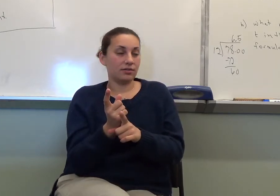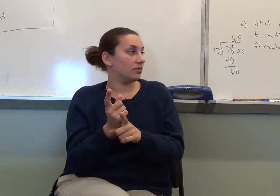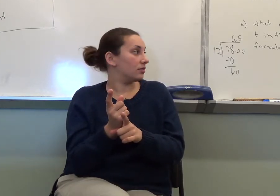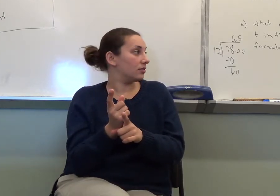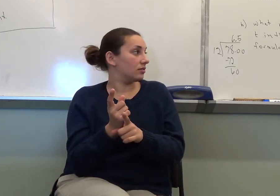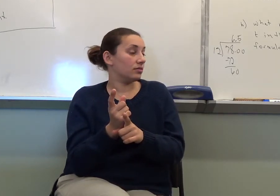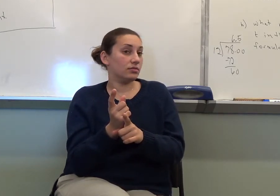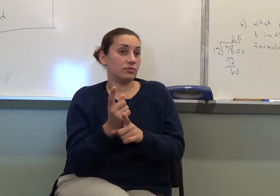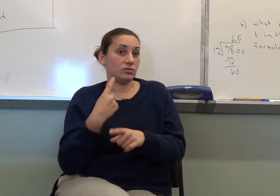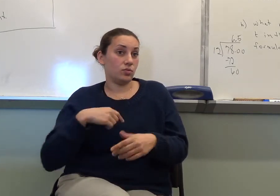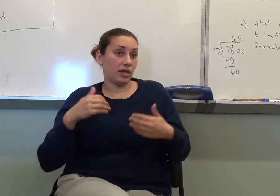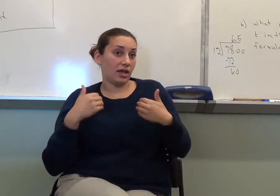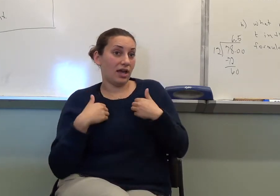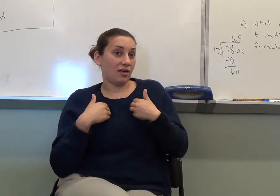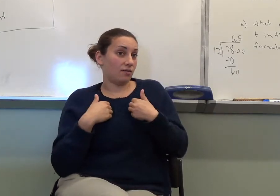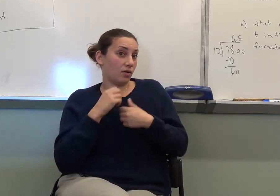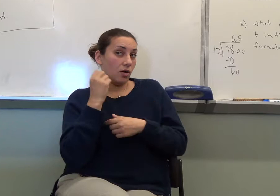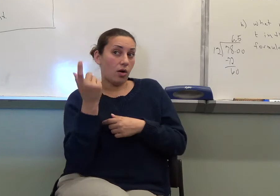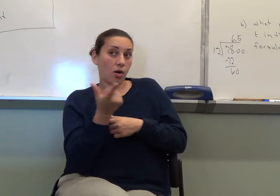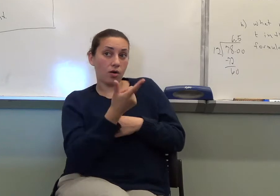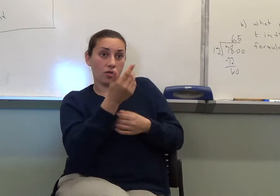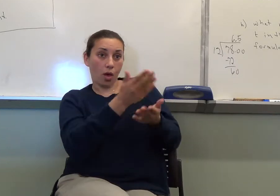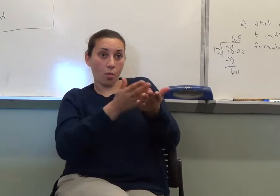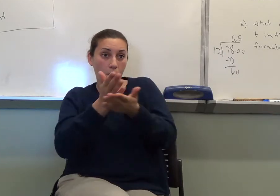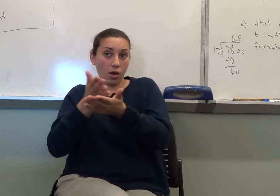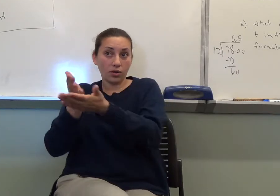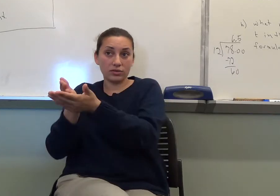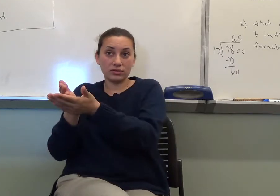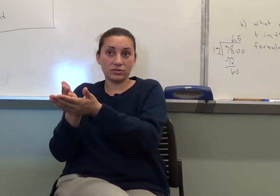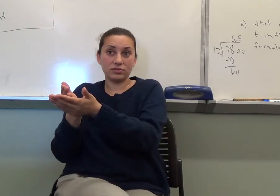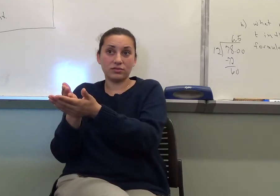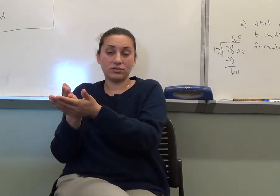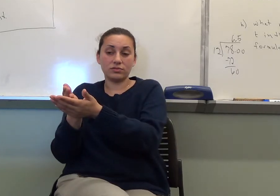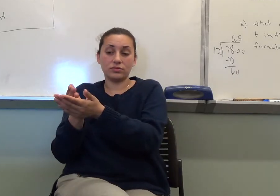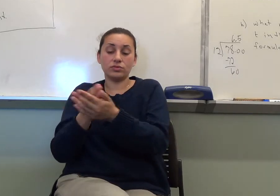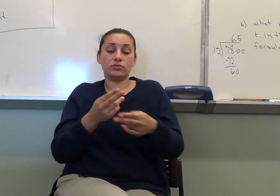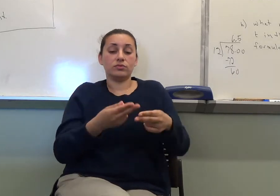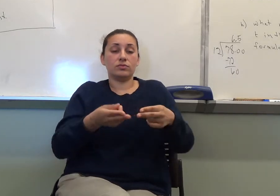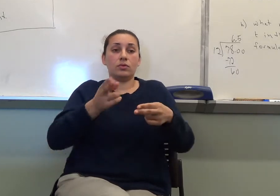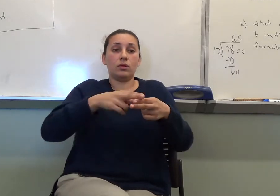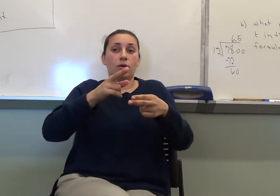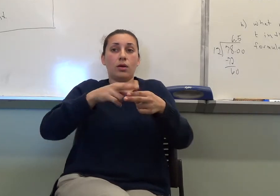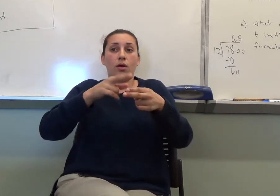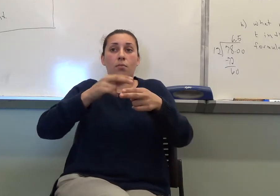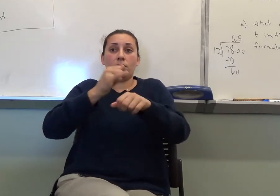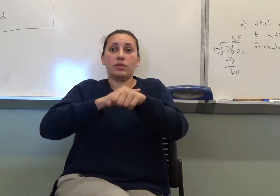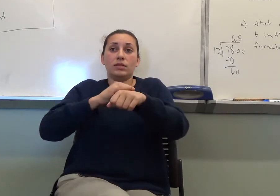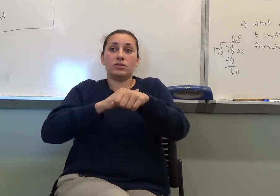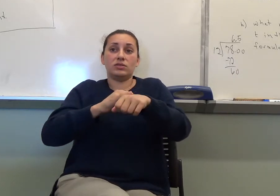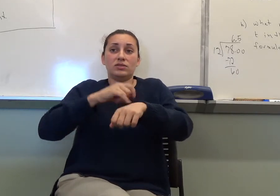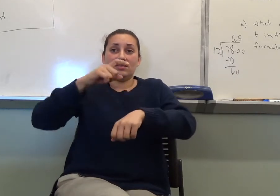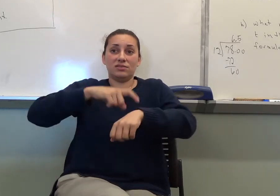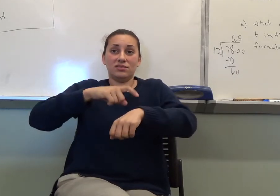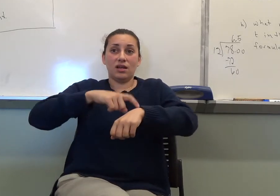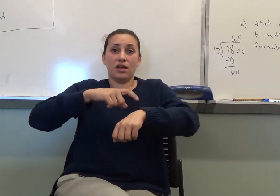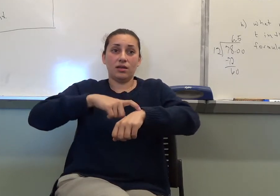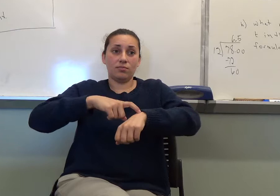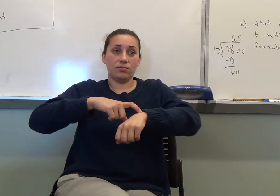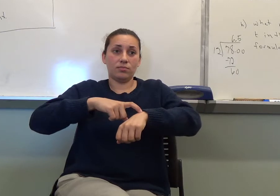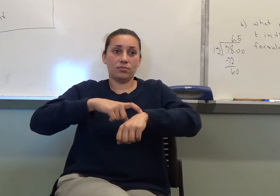the pieces in there correctly? The compounding periods, remember those are per year, all